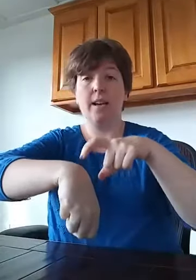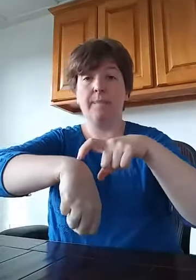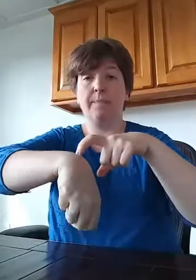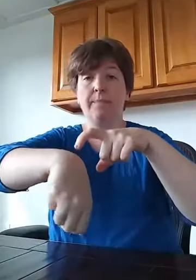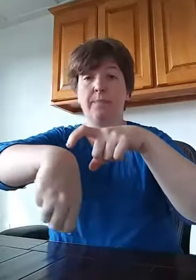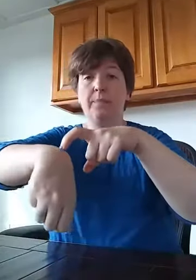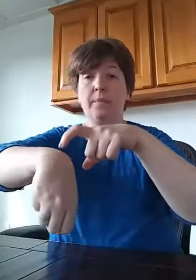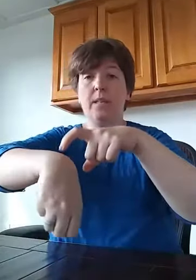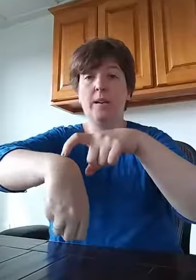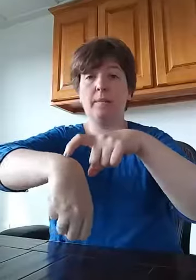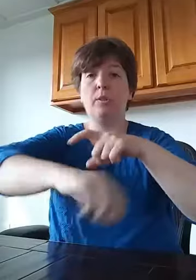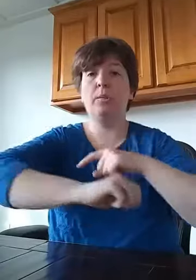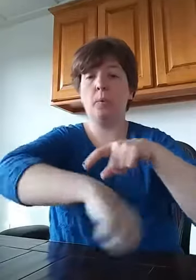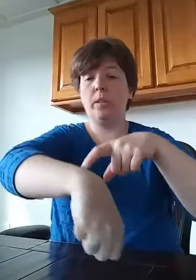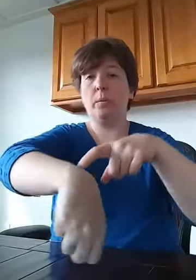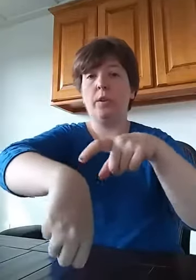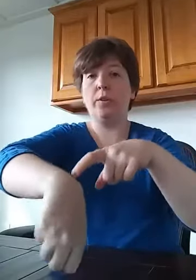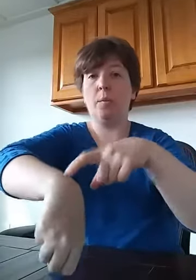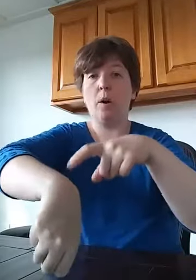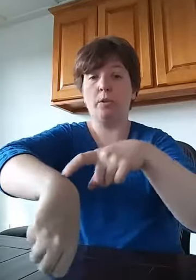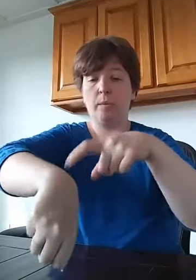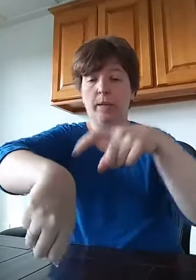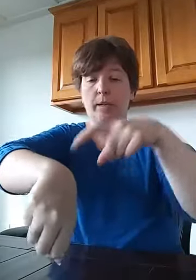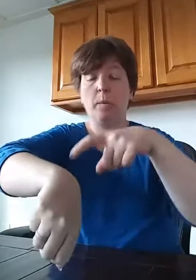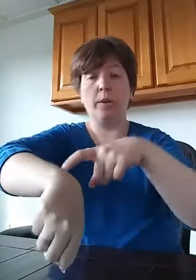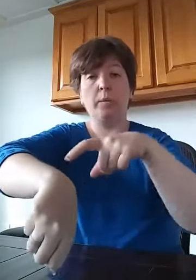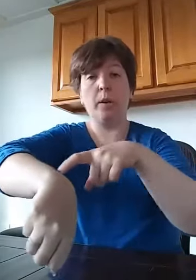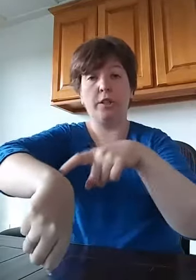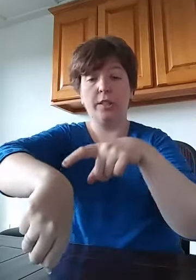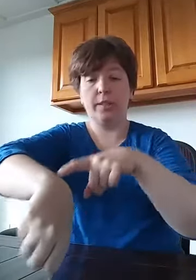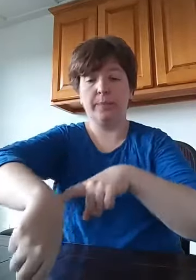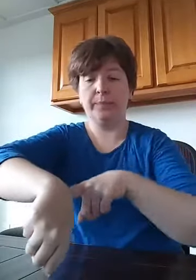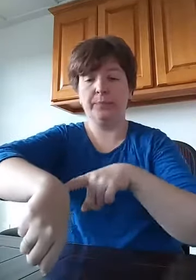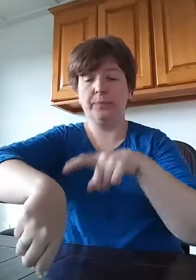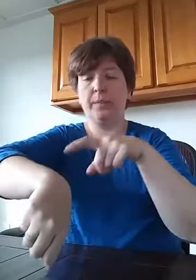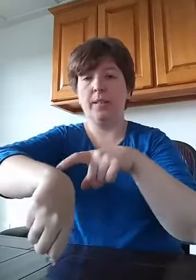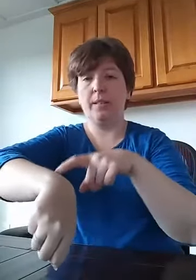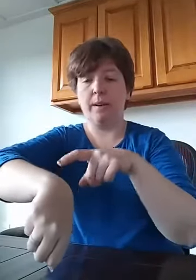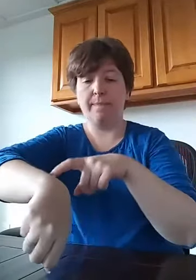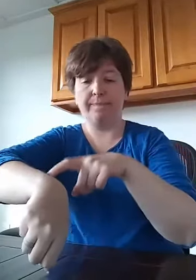Time. Time, you just point to where a watch would be or where your watch is. Time.